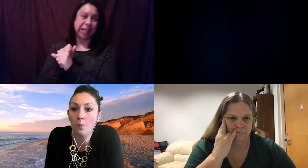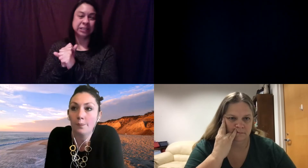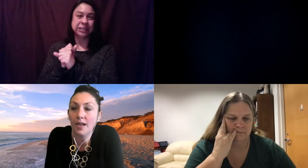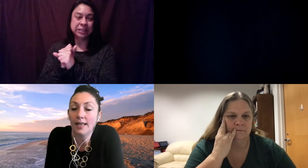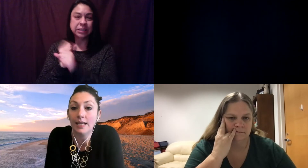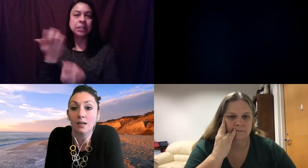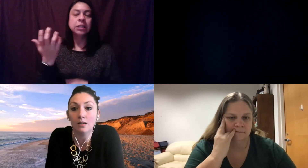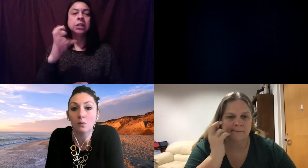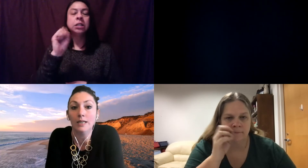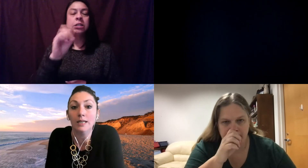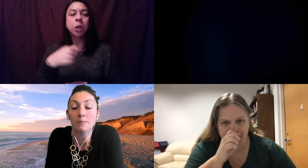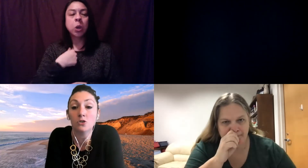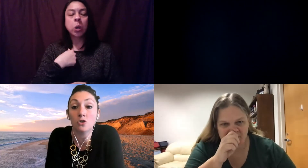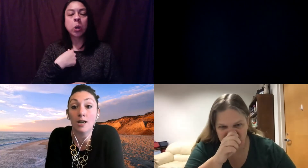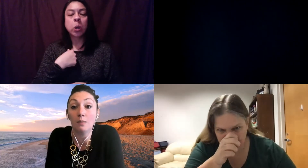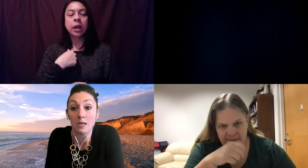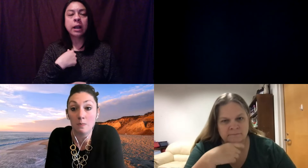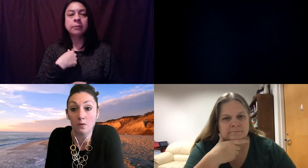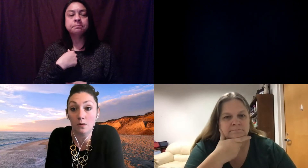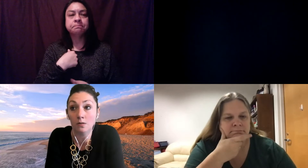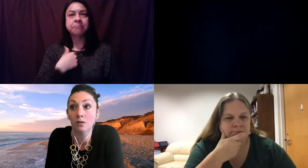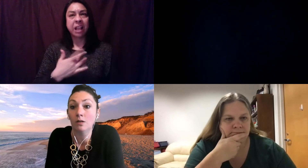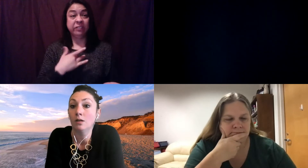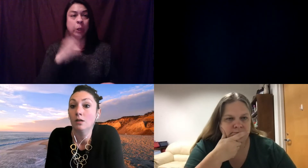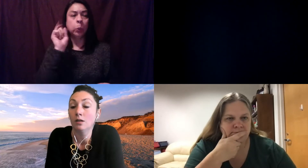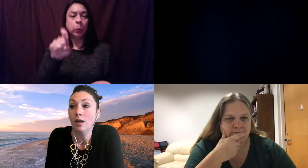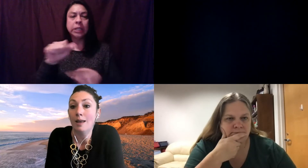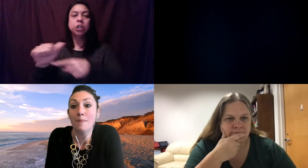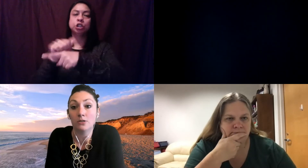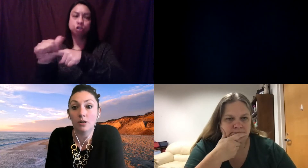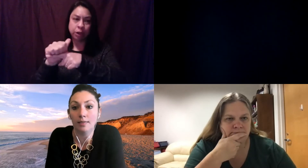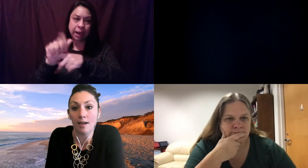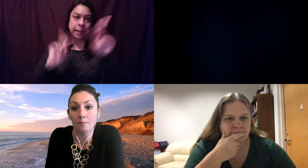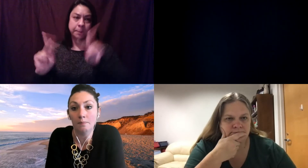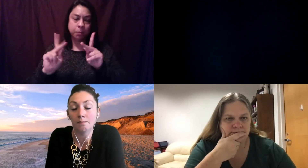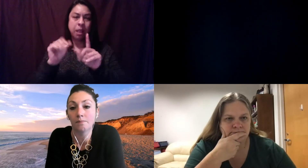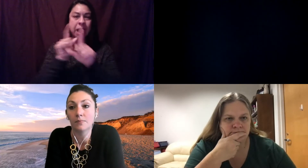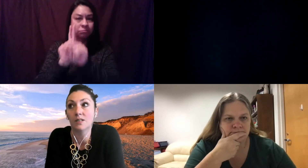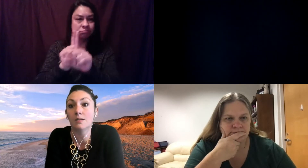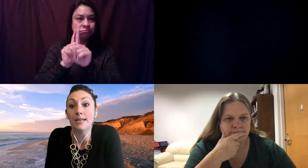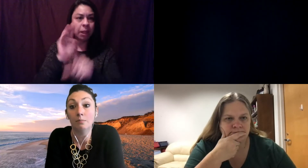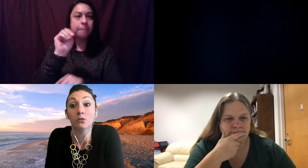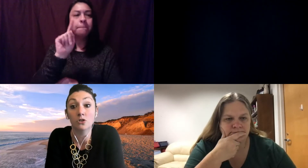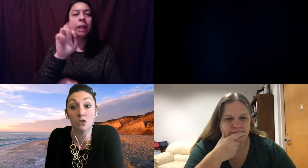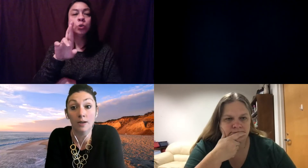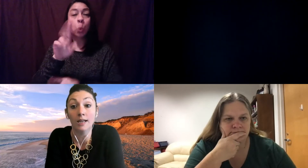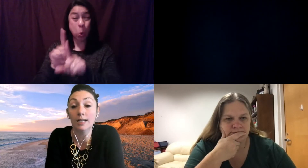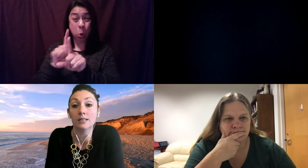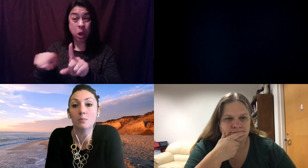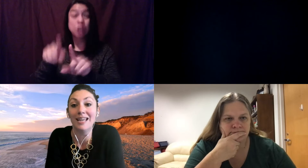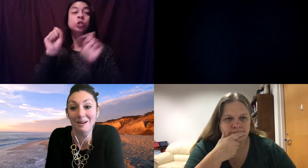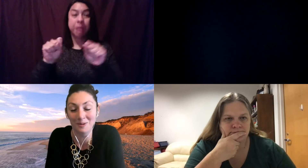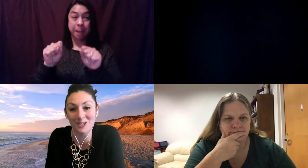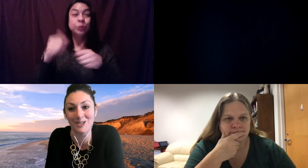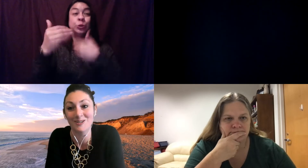so I think we need to be training people and mentoring them to be able to do it and